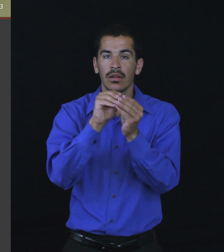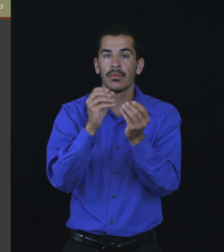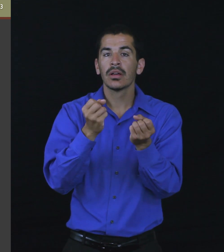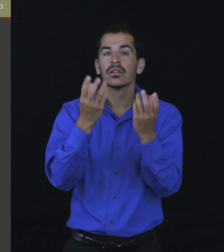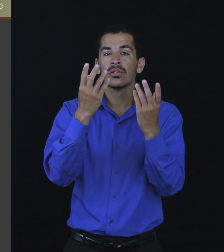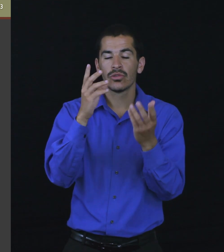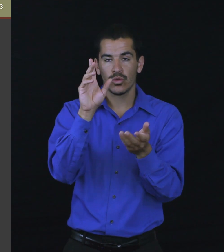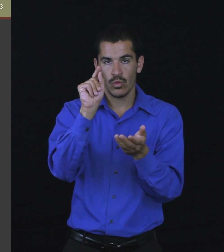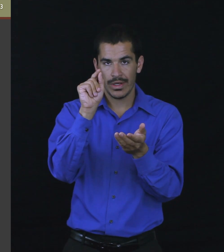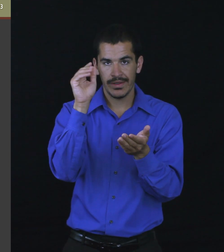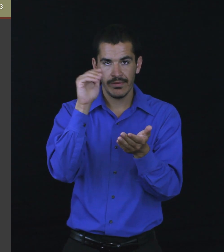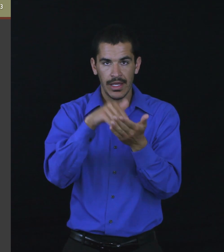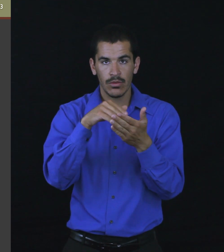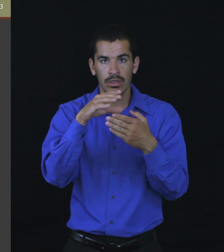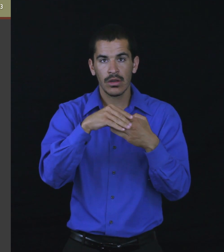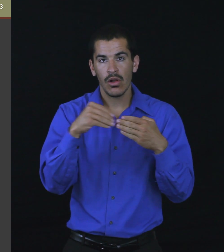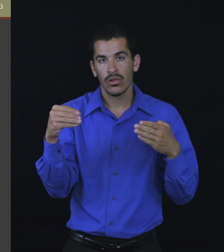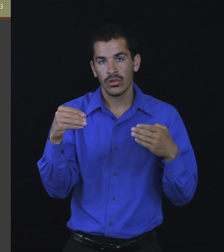$20,000.